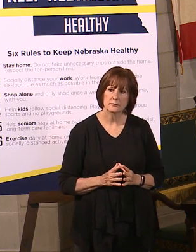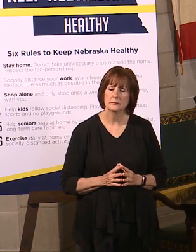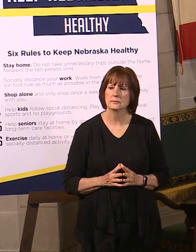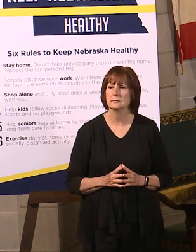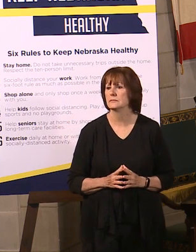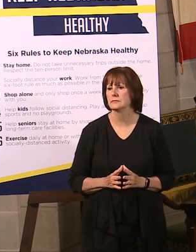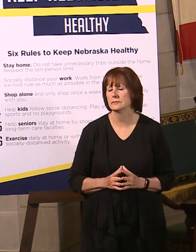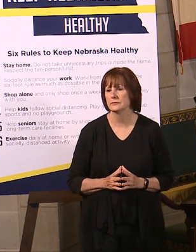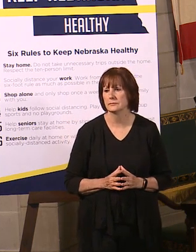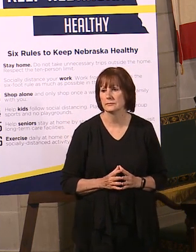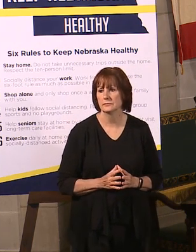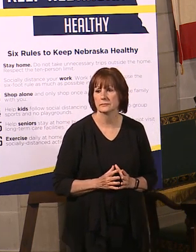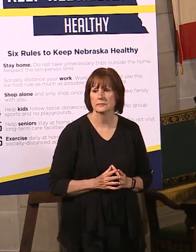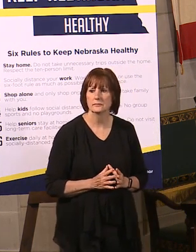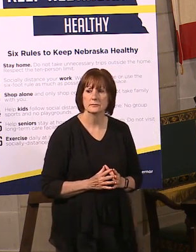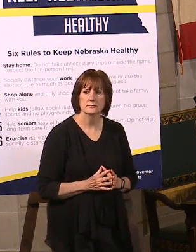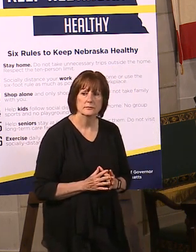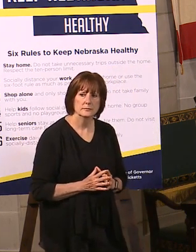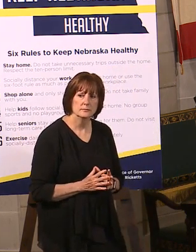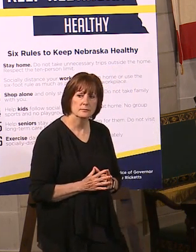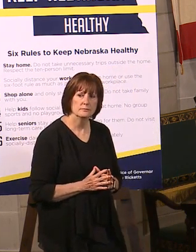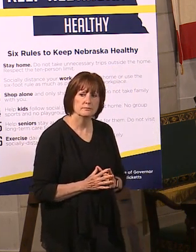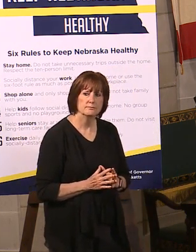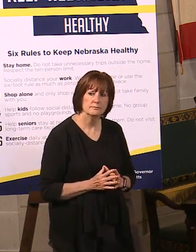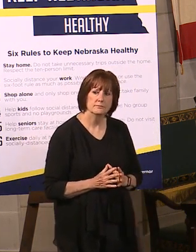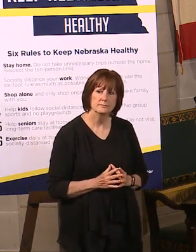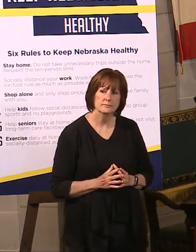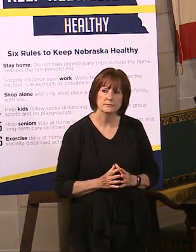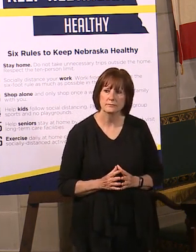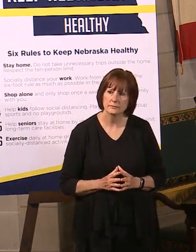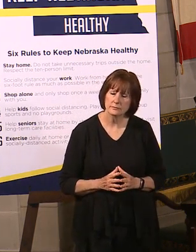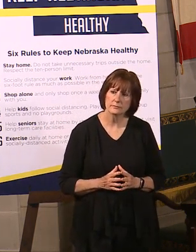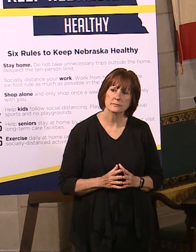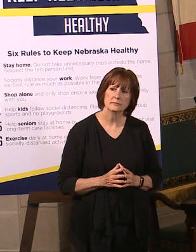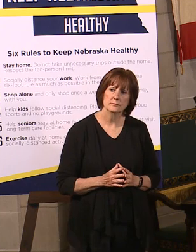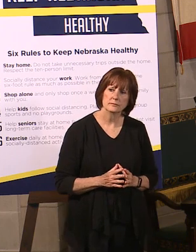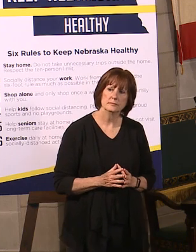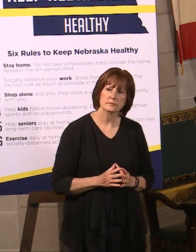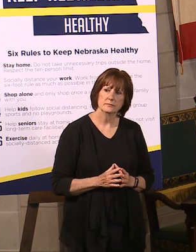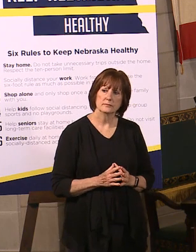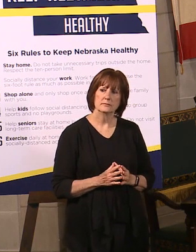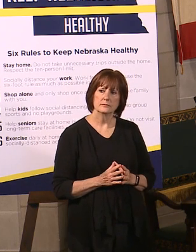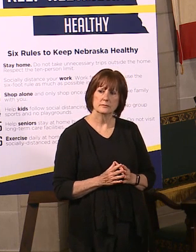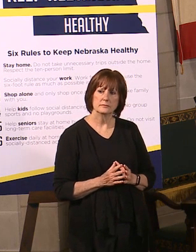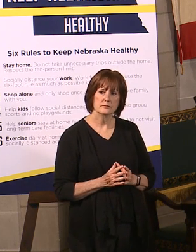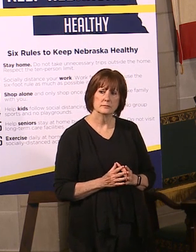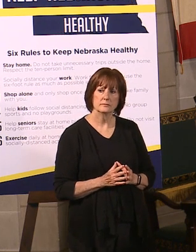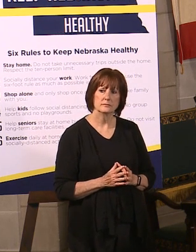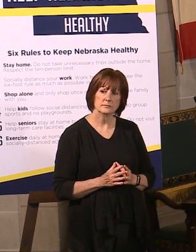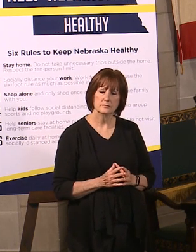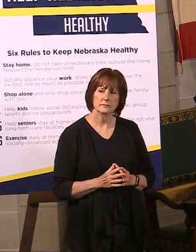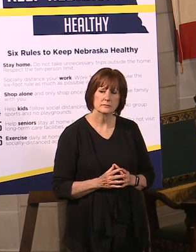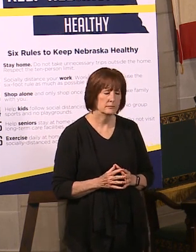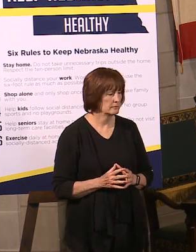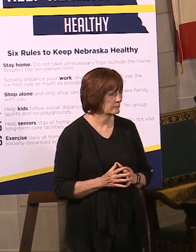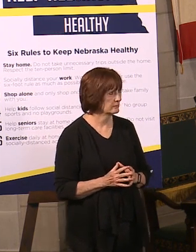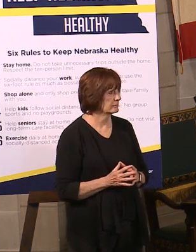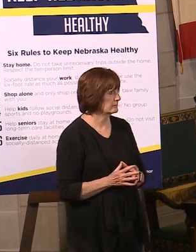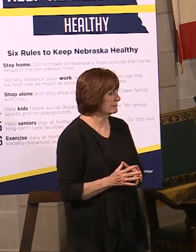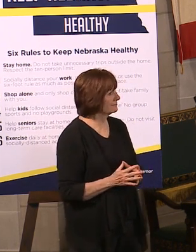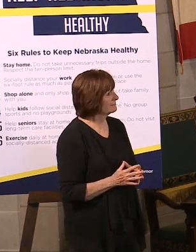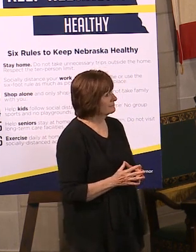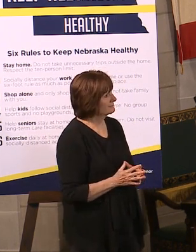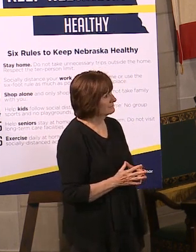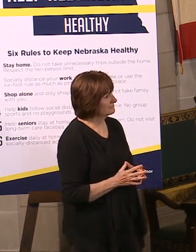resources, other departments that had to help you out, and then, you know, just the responsibility of facilitating that number of tests to be able to kind of give answers to the people